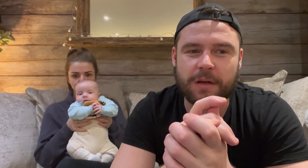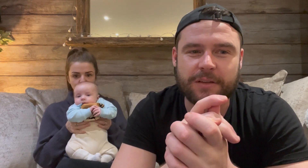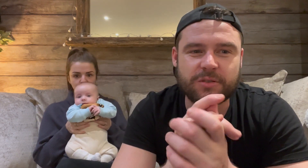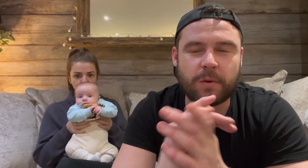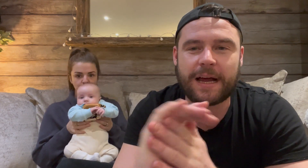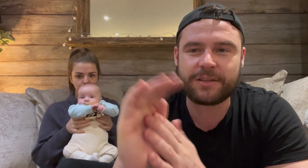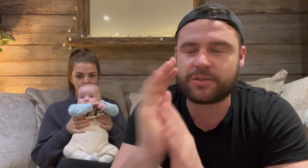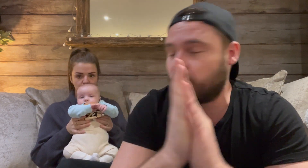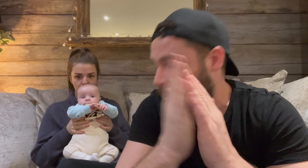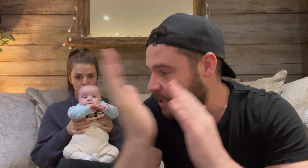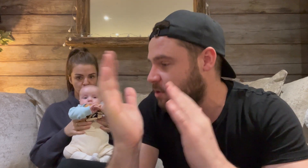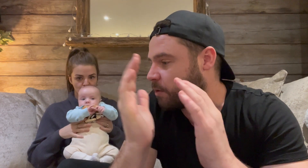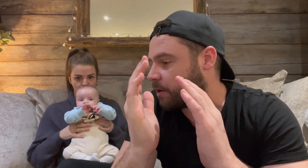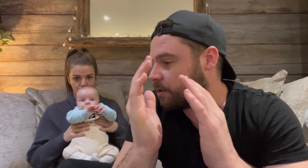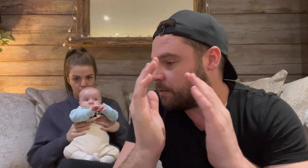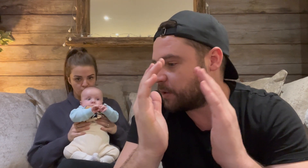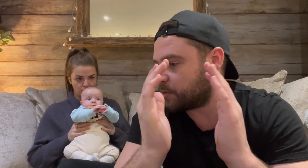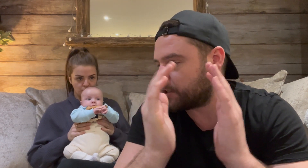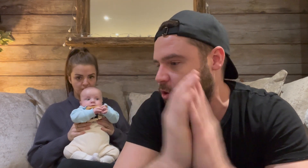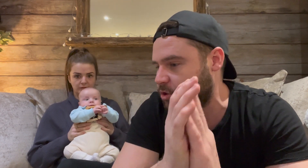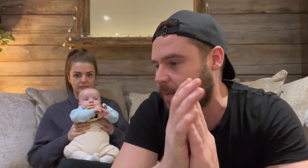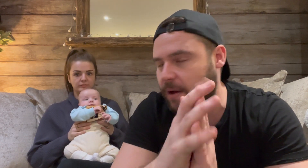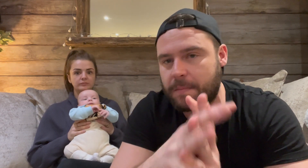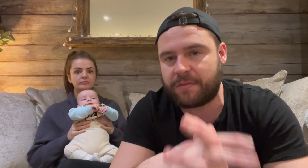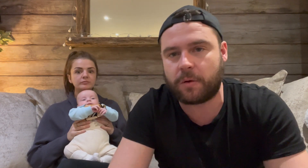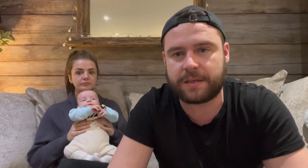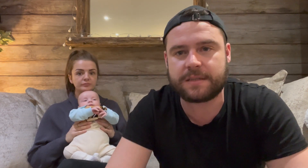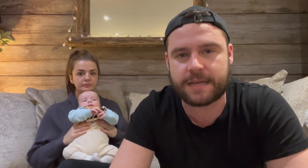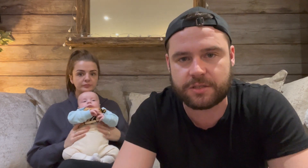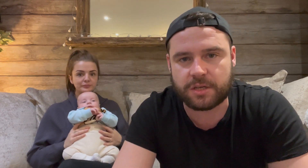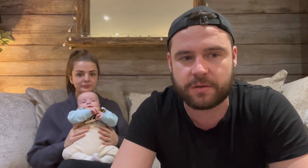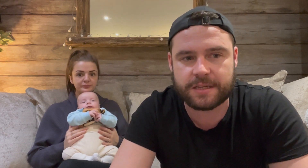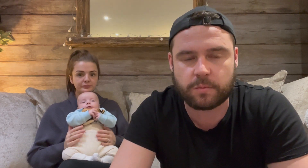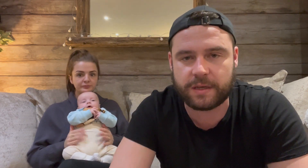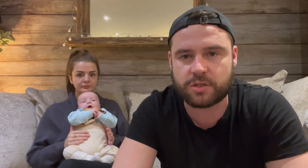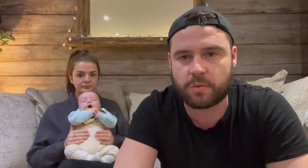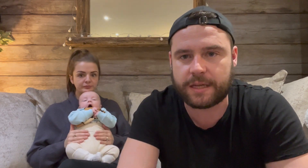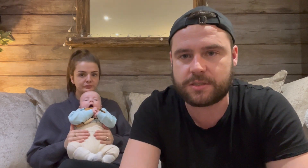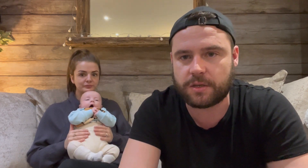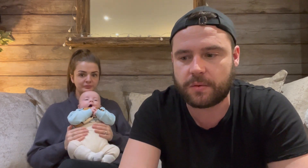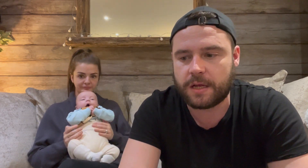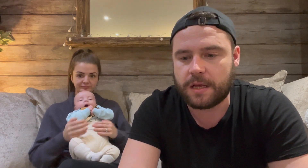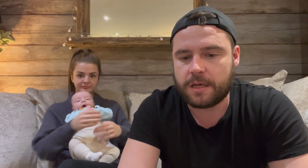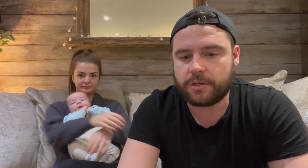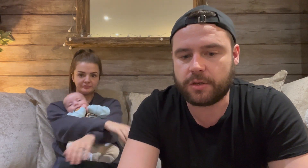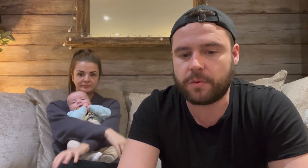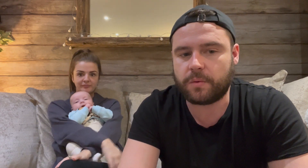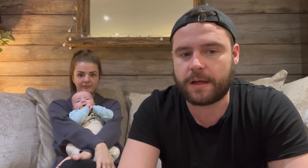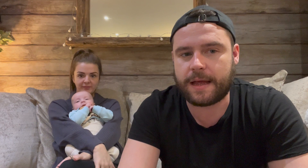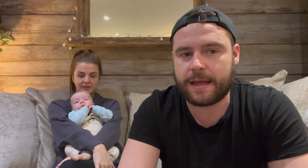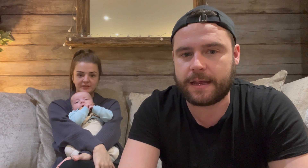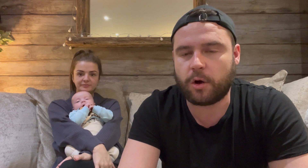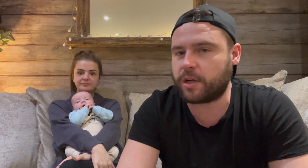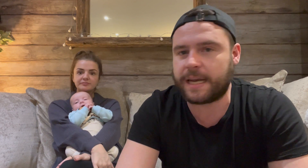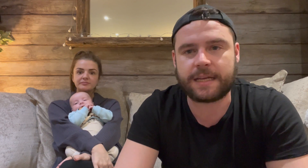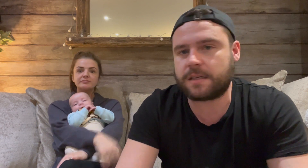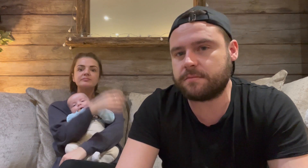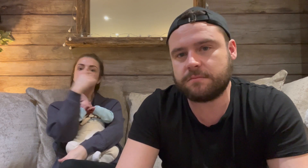just want, which we discussed about it before we decided to do this. We just wanted to do a organic